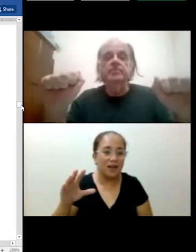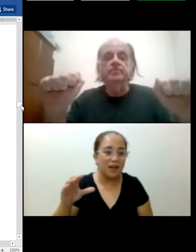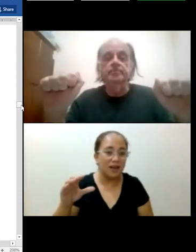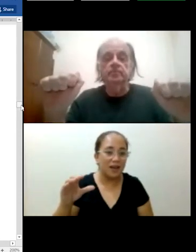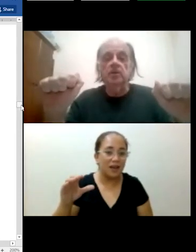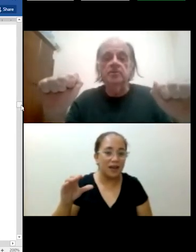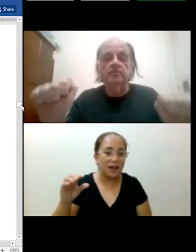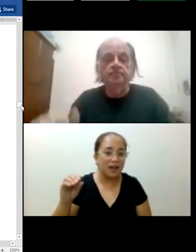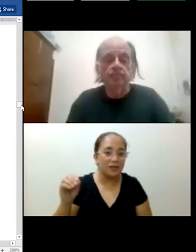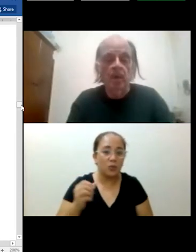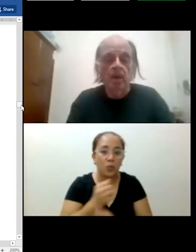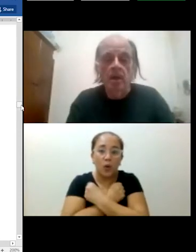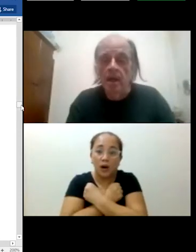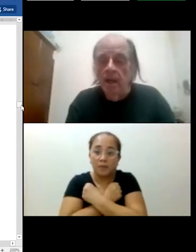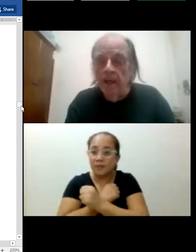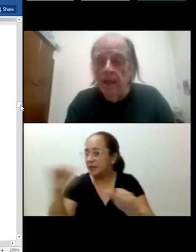shape also.